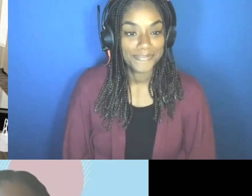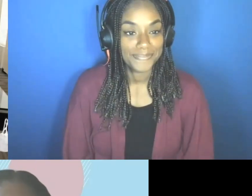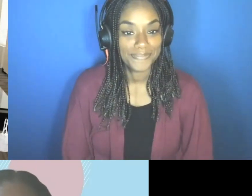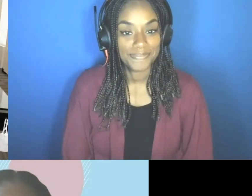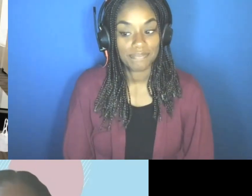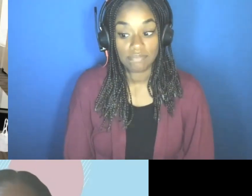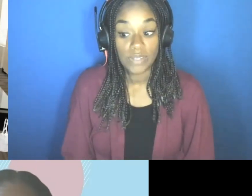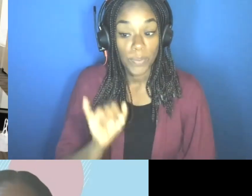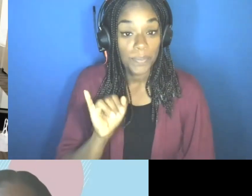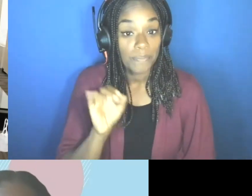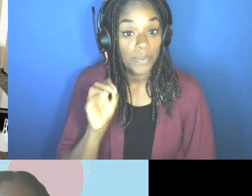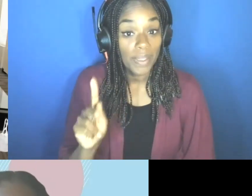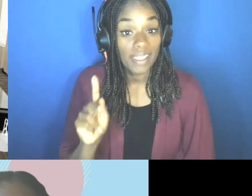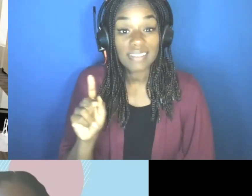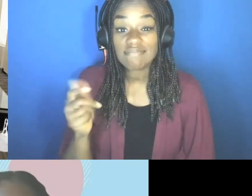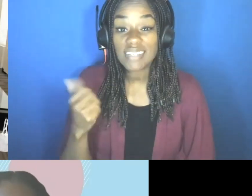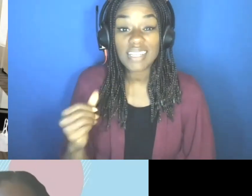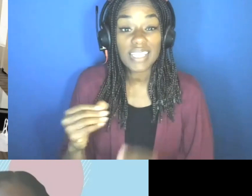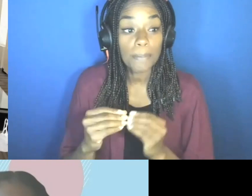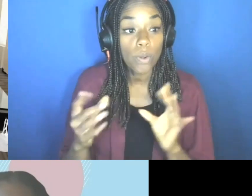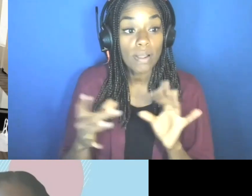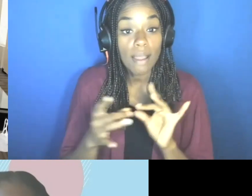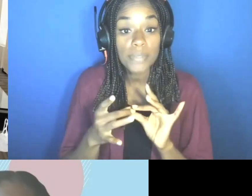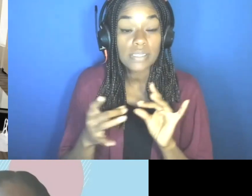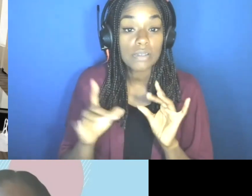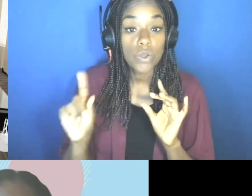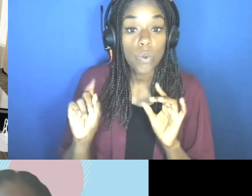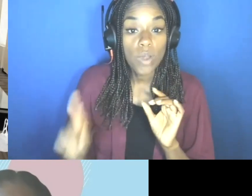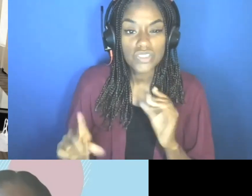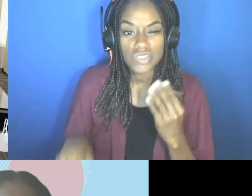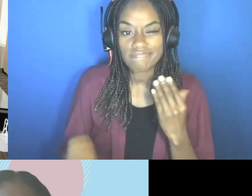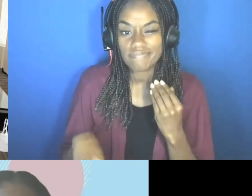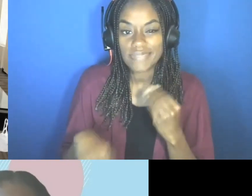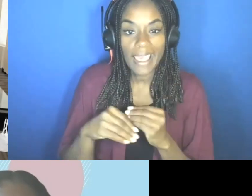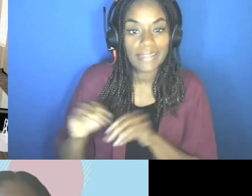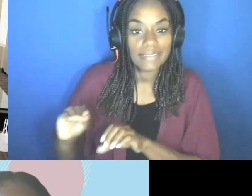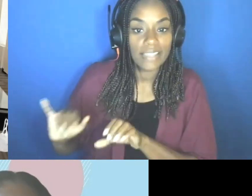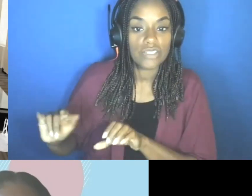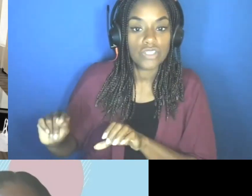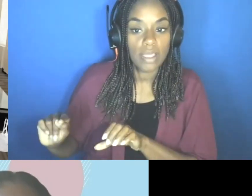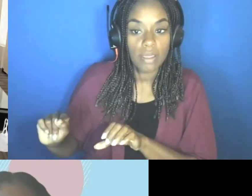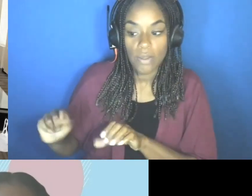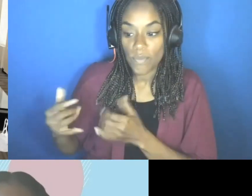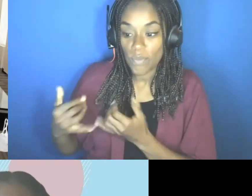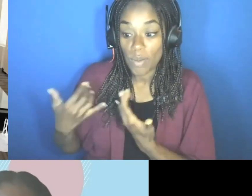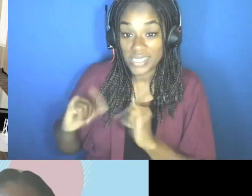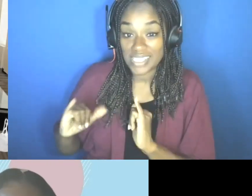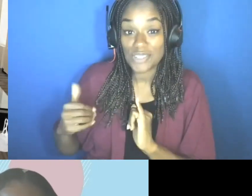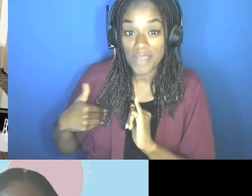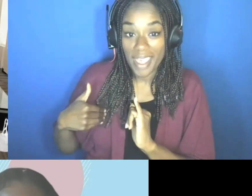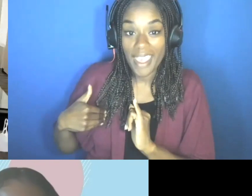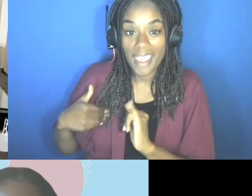Okay, if you have any more questions or comments, please put it in the chat while we still have Dr. Bassett with